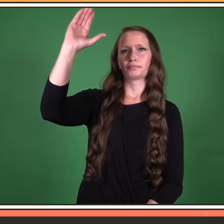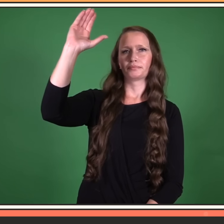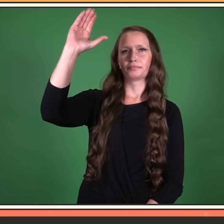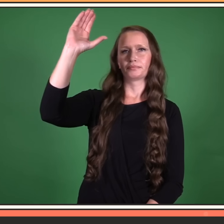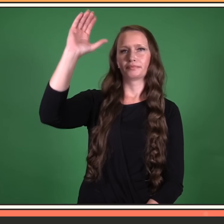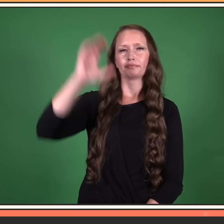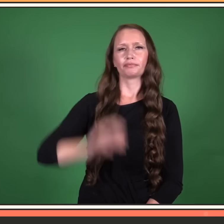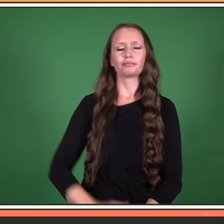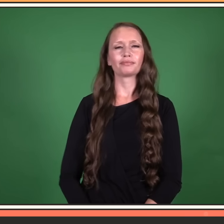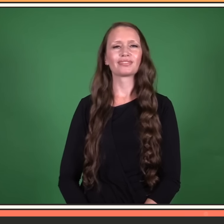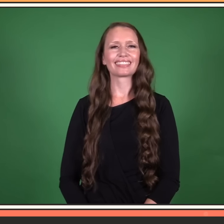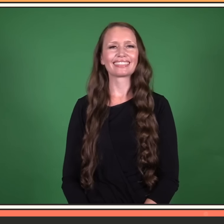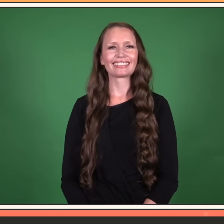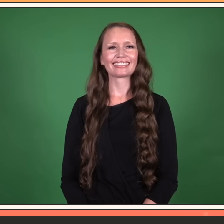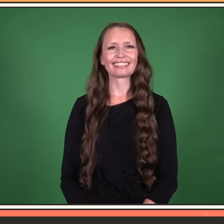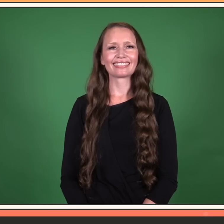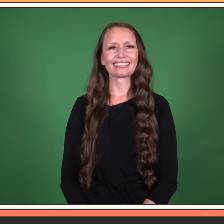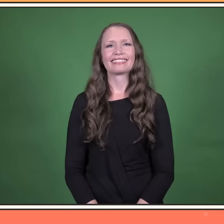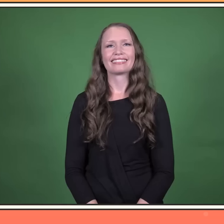Sun.